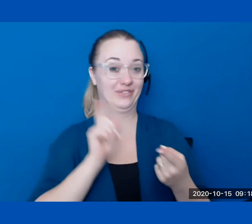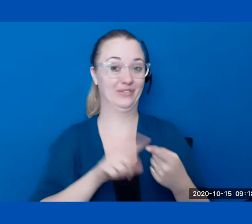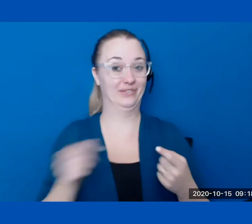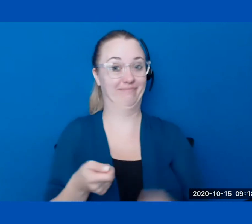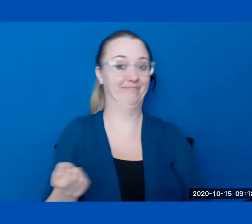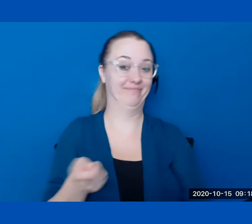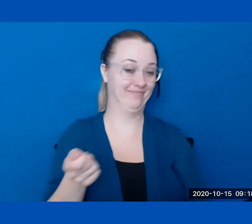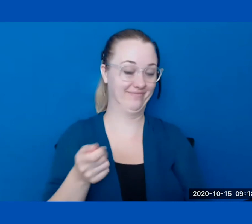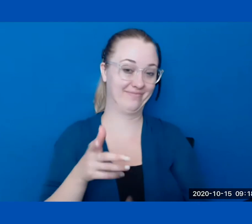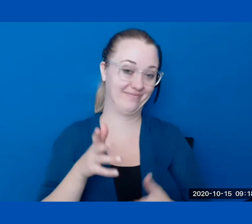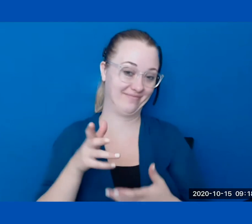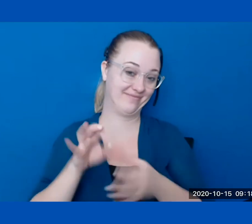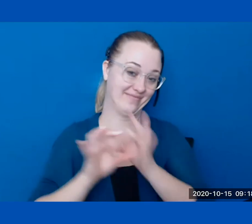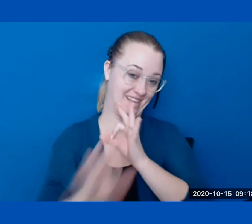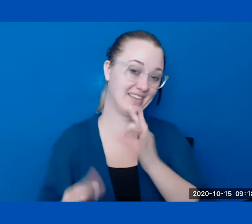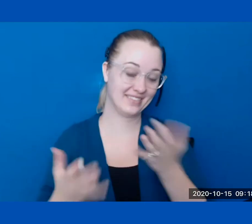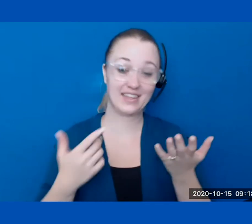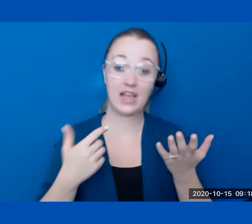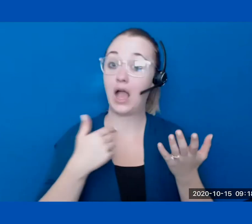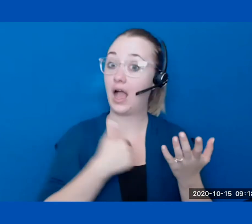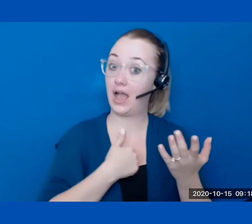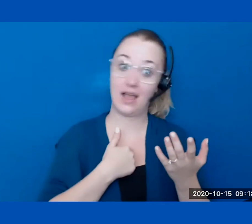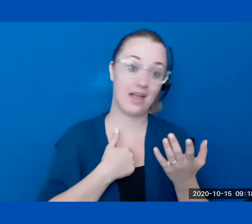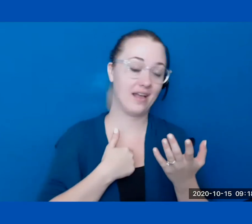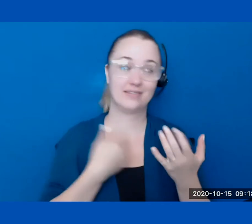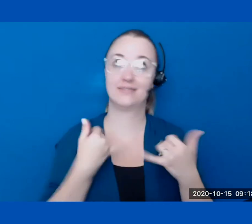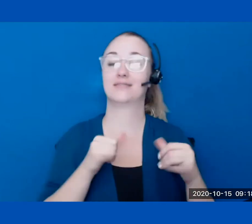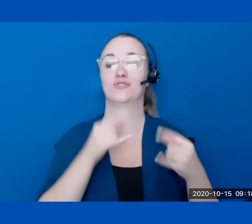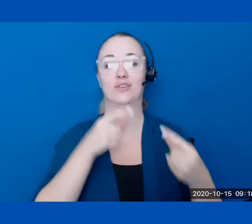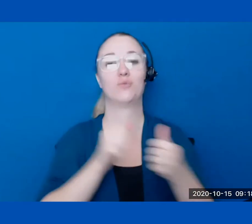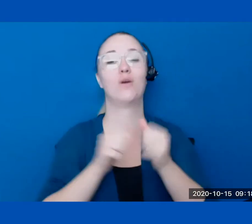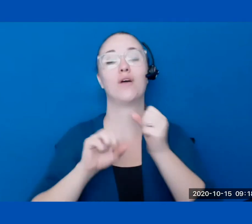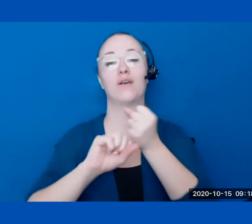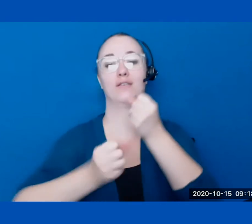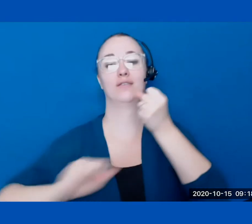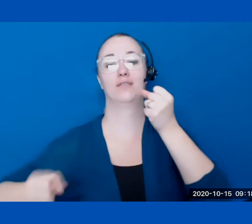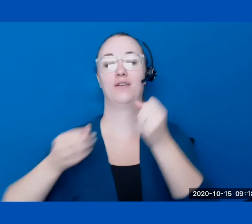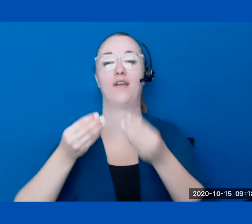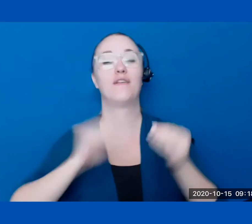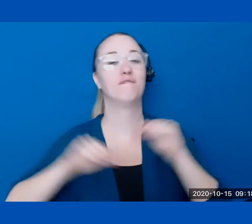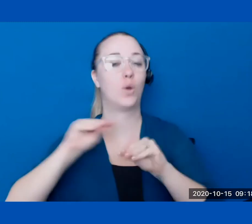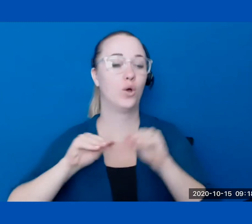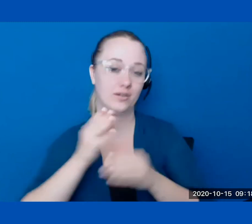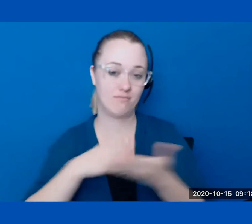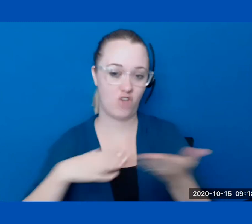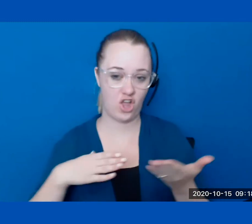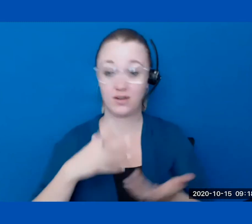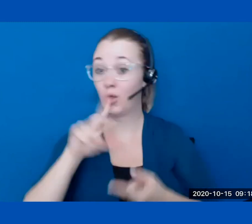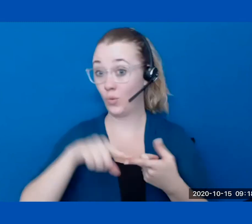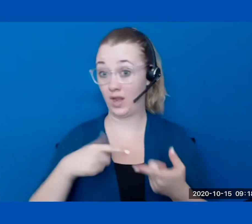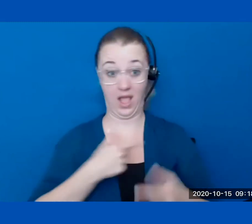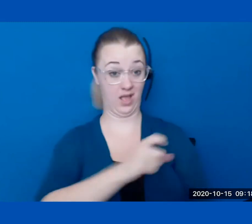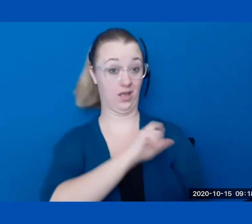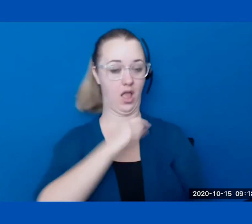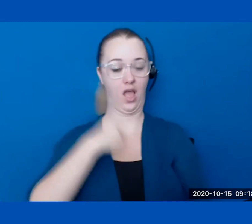I struggle a lot with the folding part. Because when I first got it, I used to think that I was, I don't know, some Power Ranger or